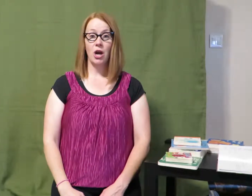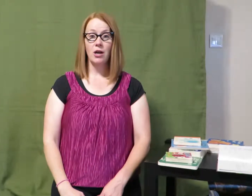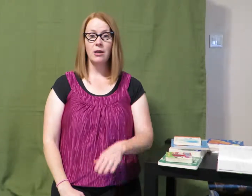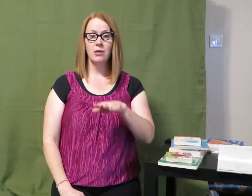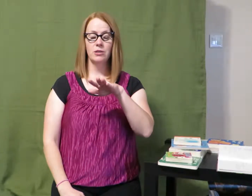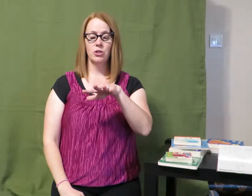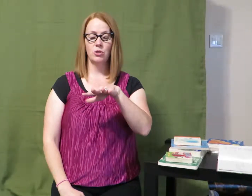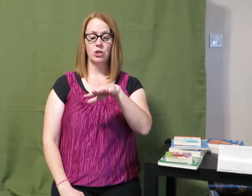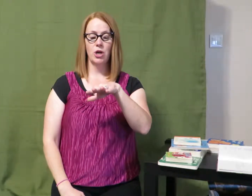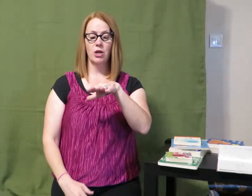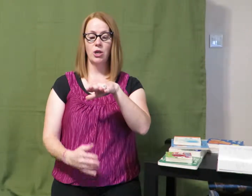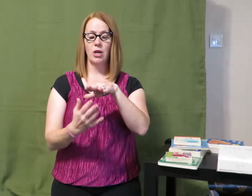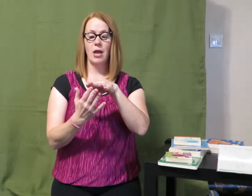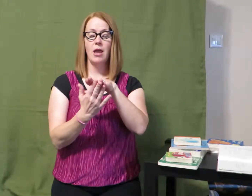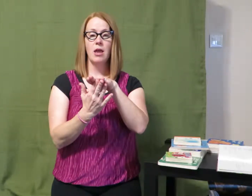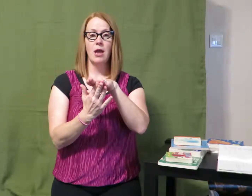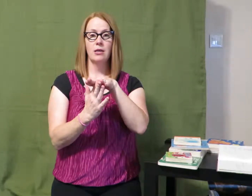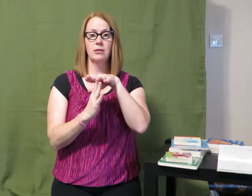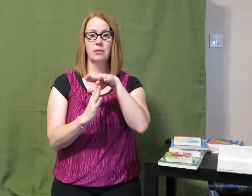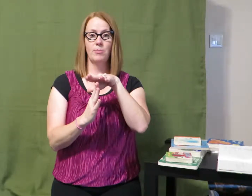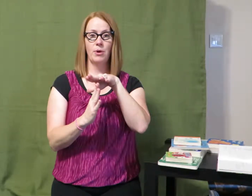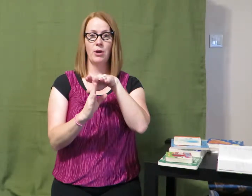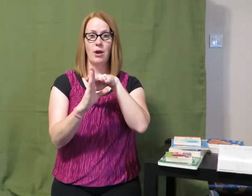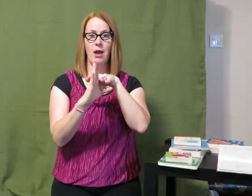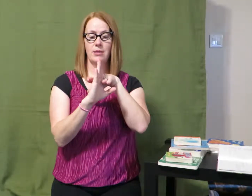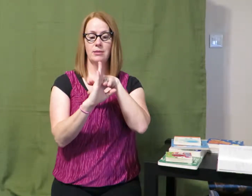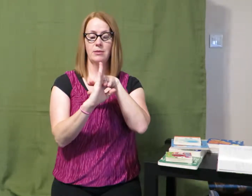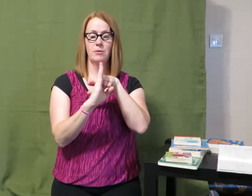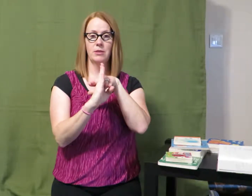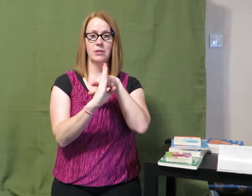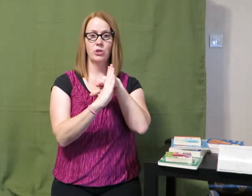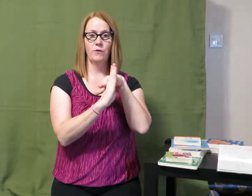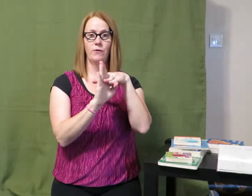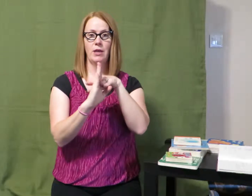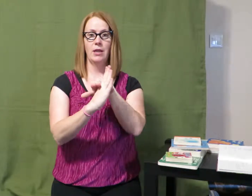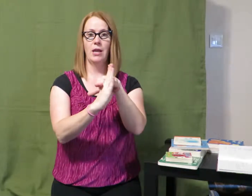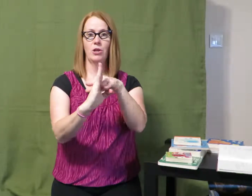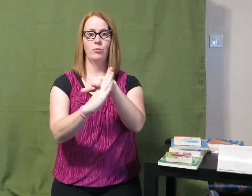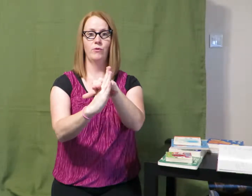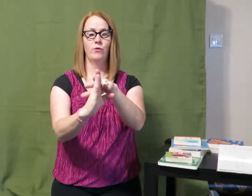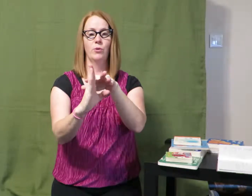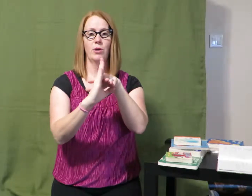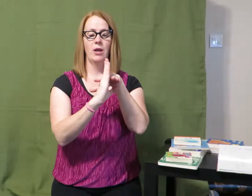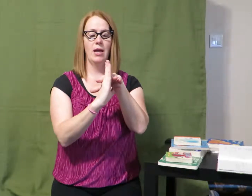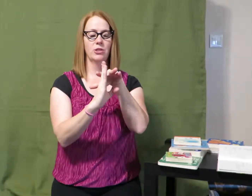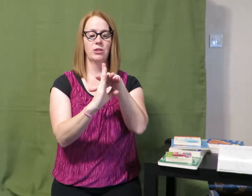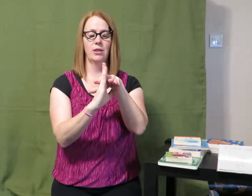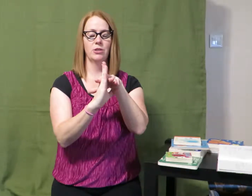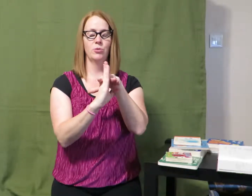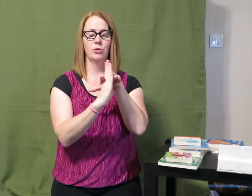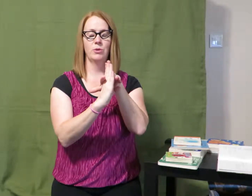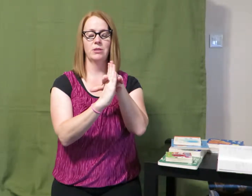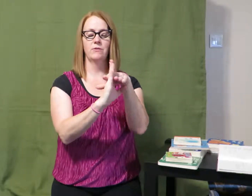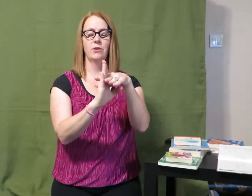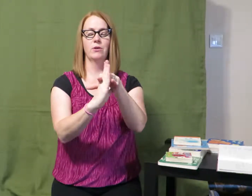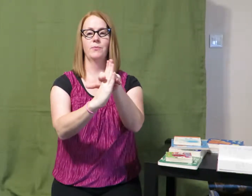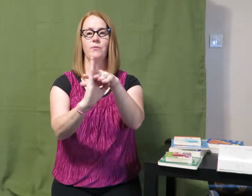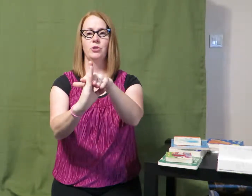Shark. So shark, you're gonna separate your hands. This is your fin, and you move forward. I actually like to do it between this finger.